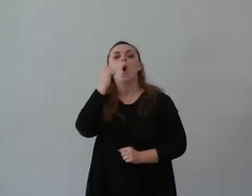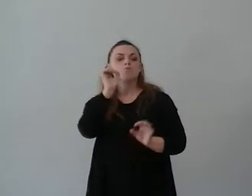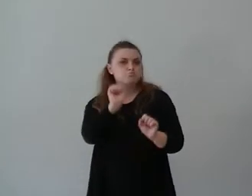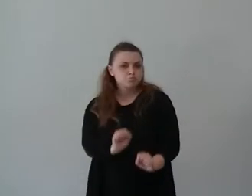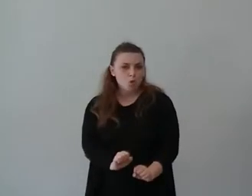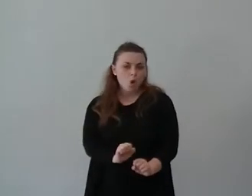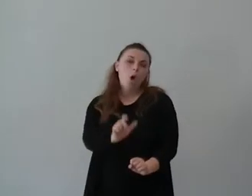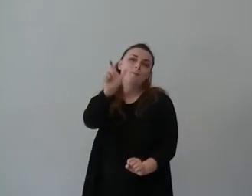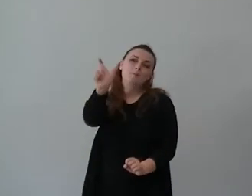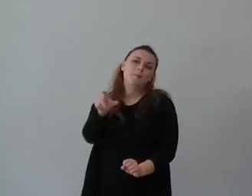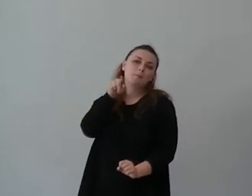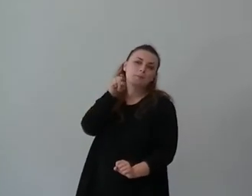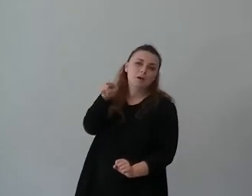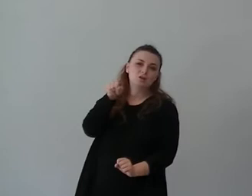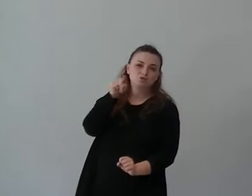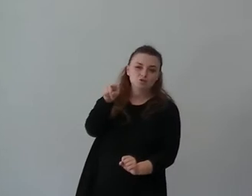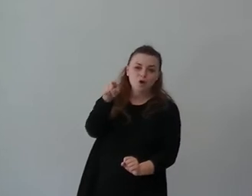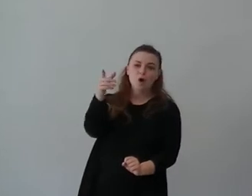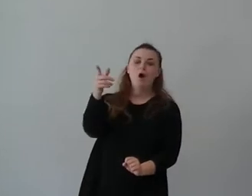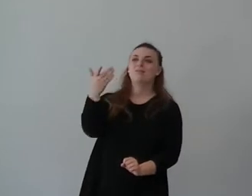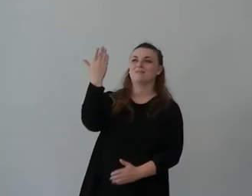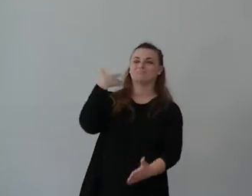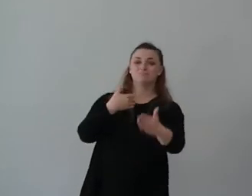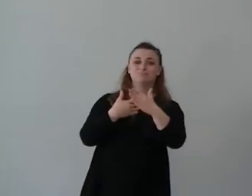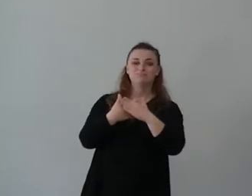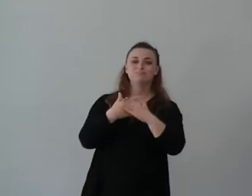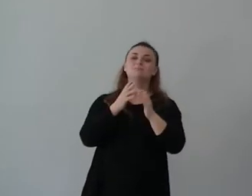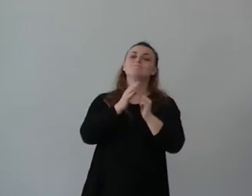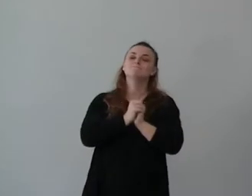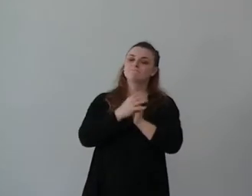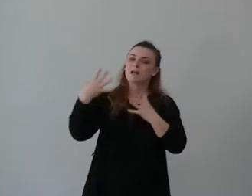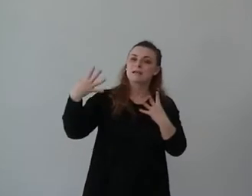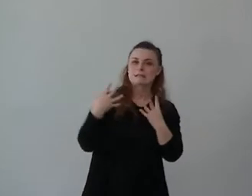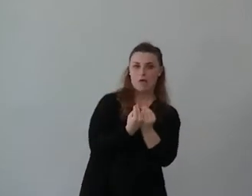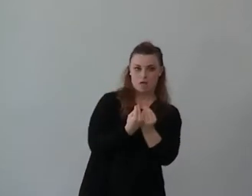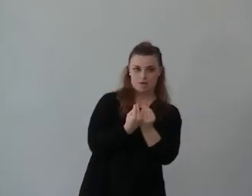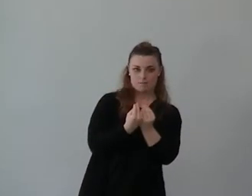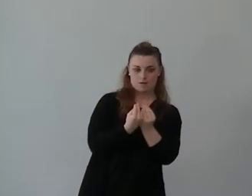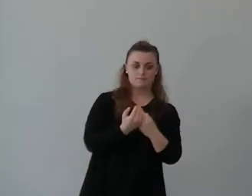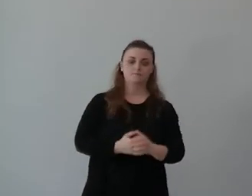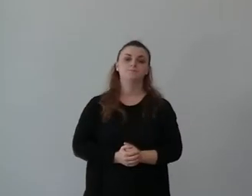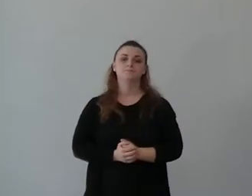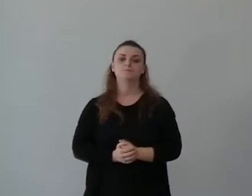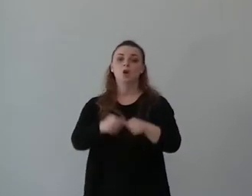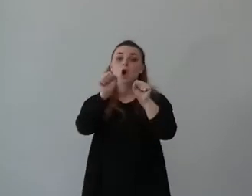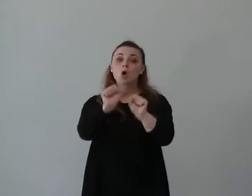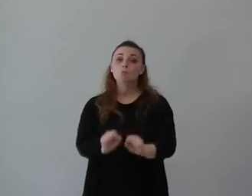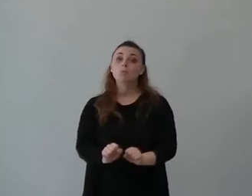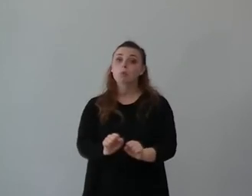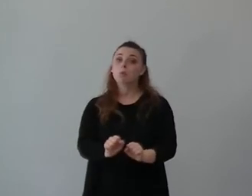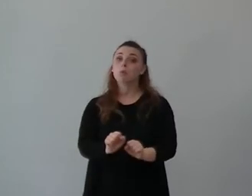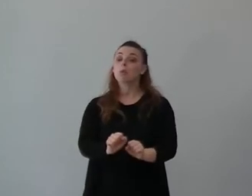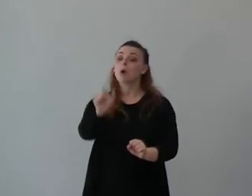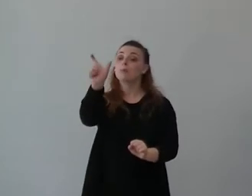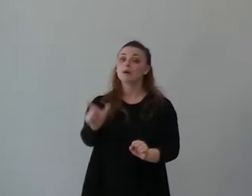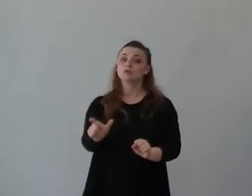te quando hai accettato Gesù. It might be someone in your small group. Potrebbe essere qualcuno che è con te nel tuo piccolo gruppo.